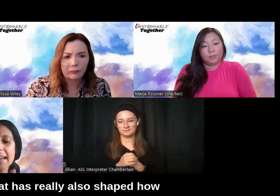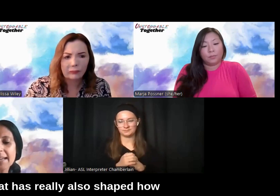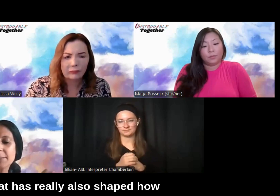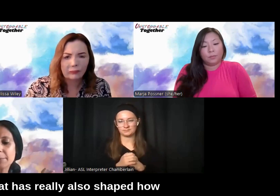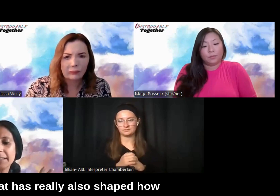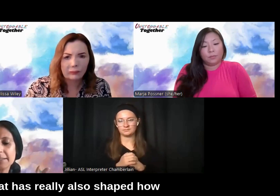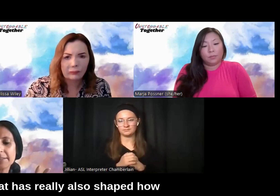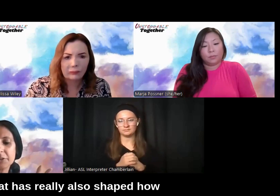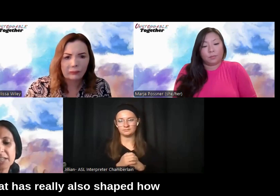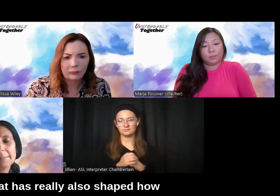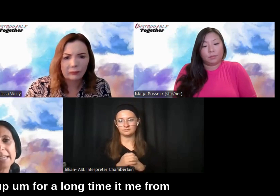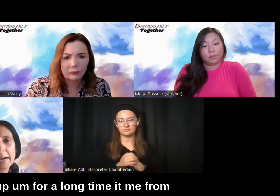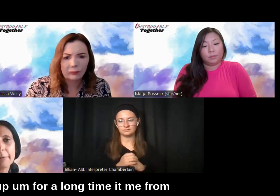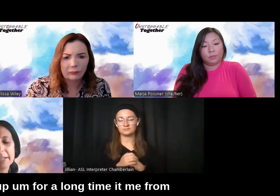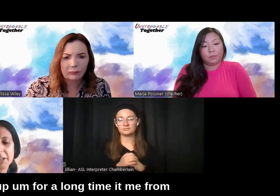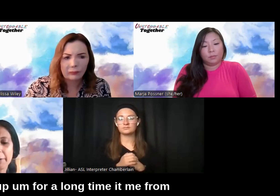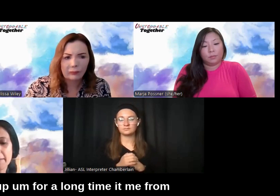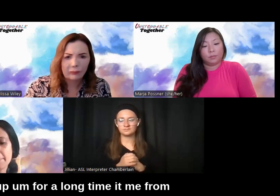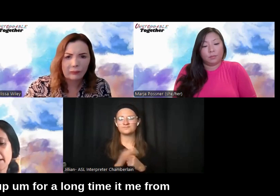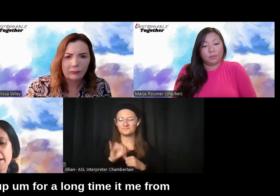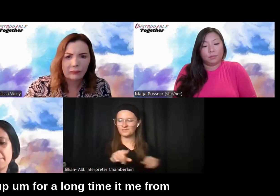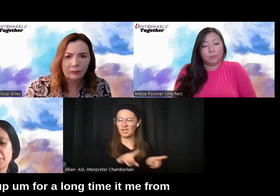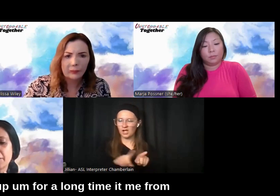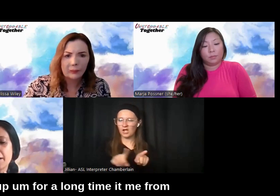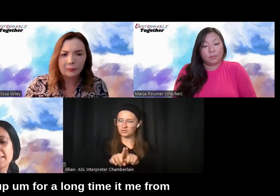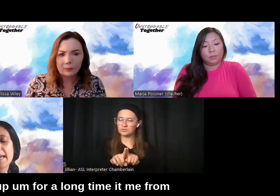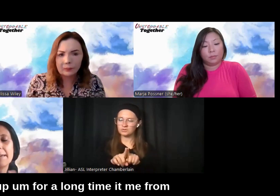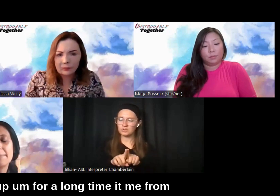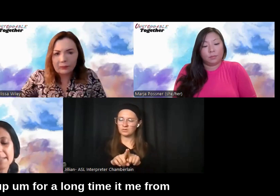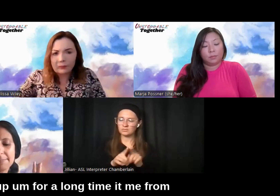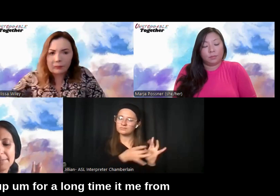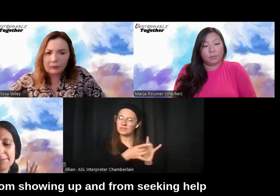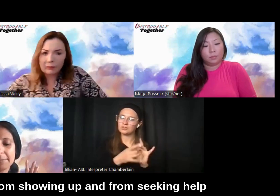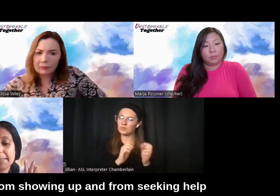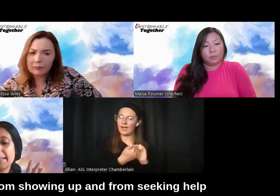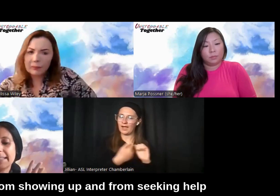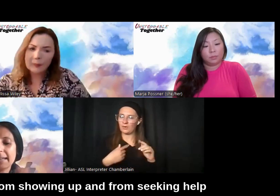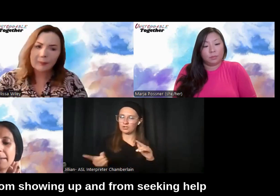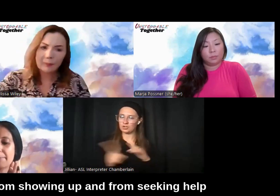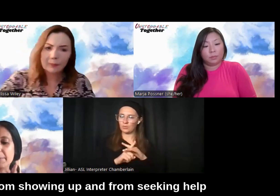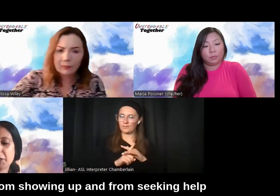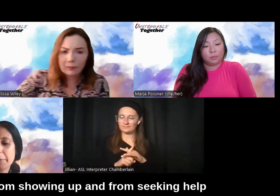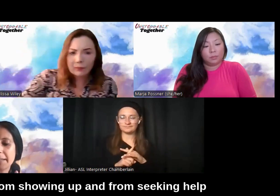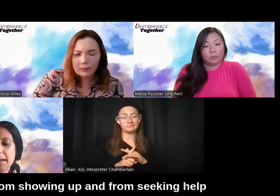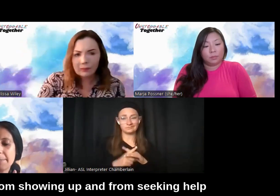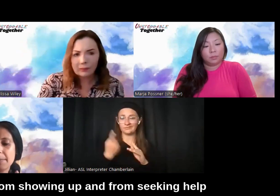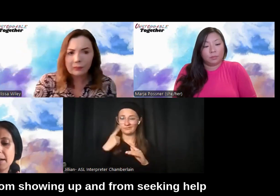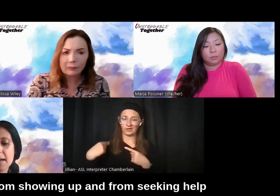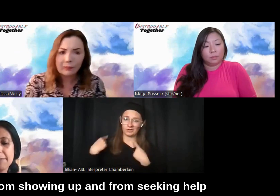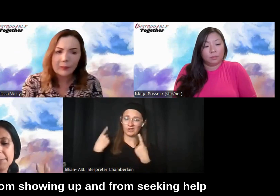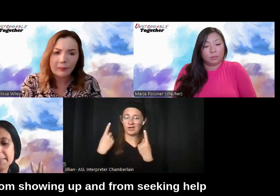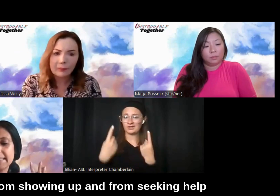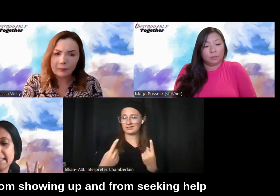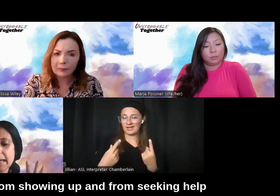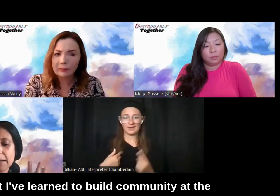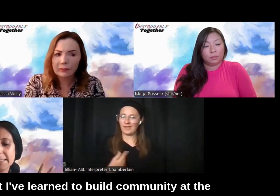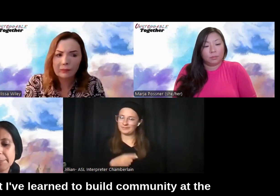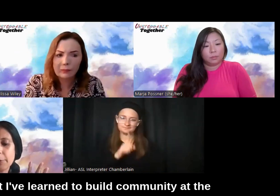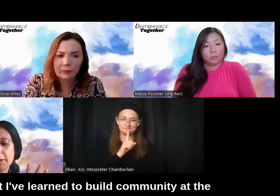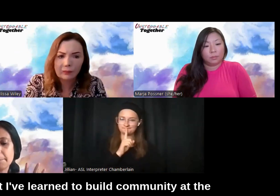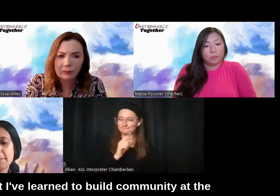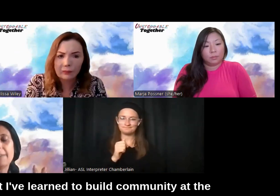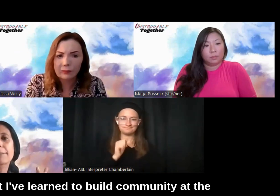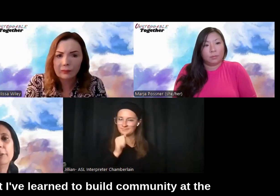But that has really also shaped how I show up. For a long time, it kept me from speaking up, from showing up, and from seeking help